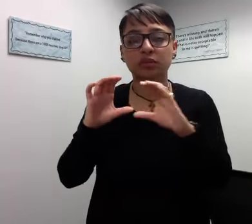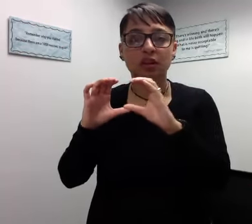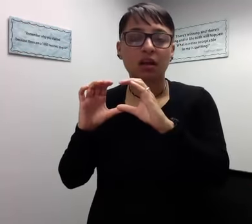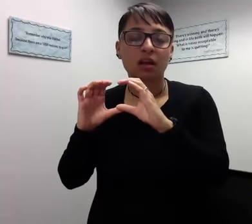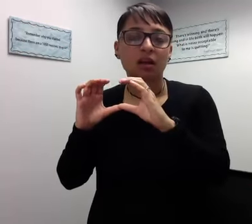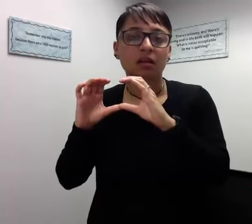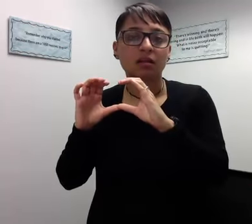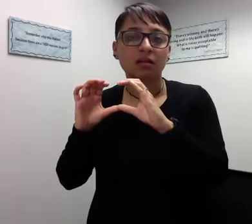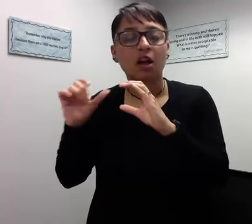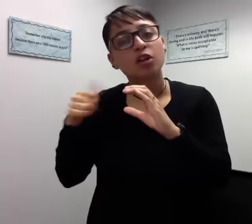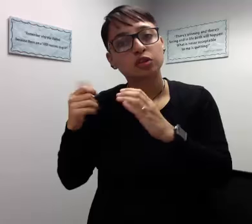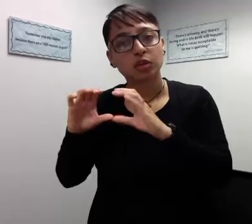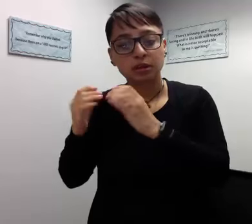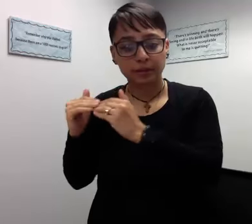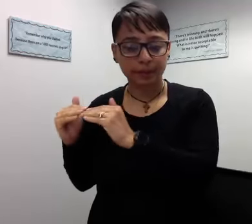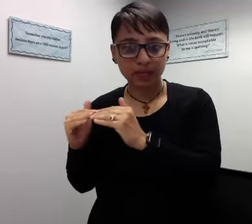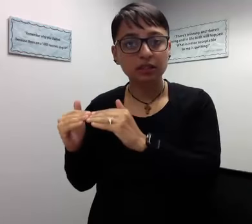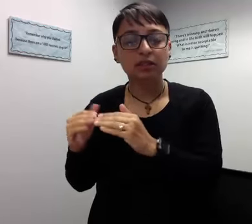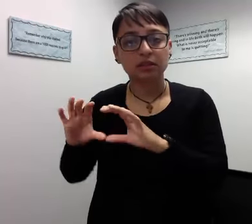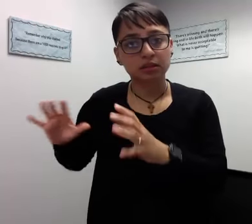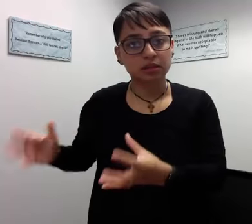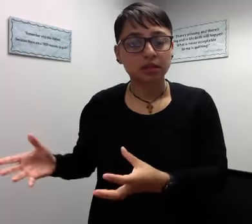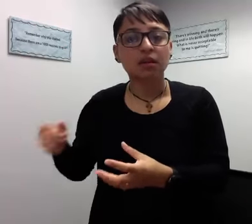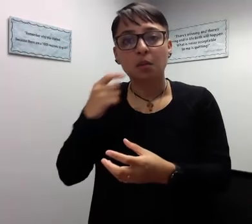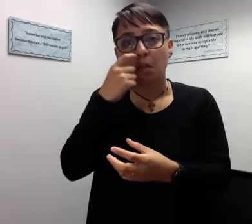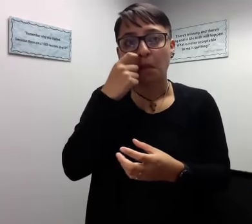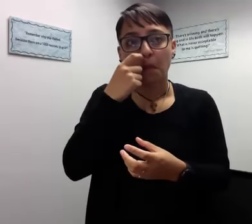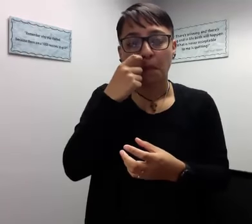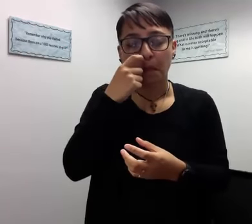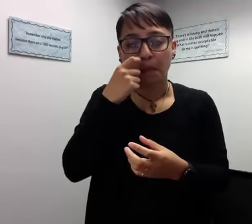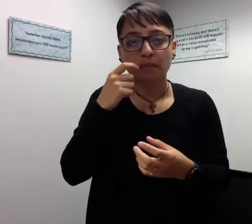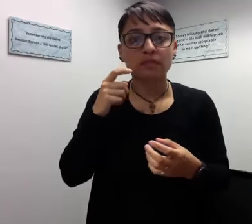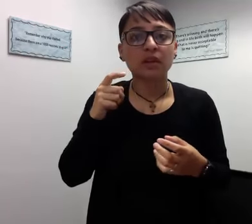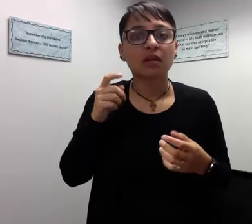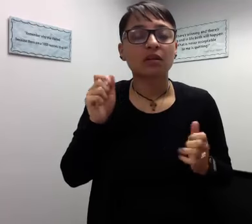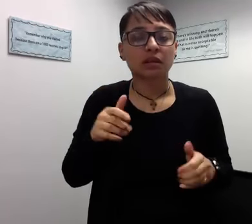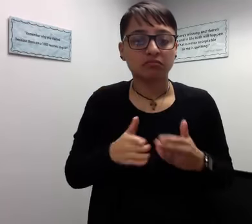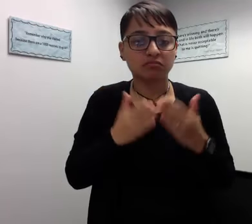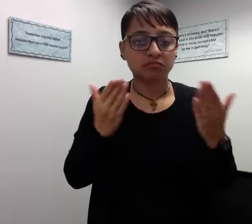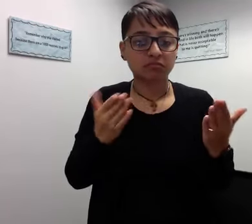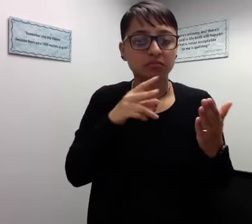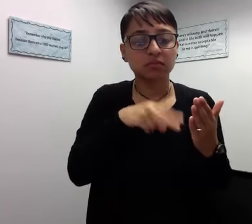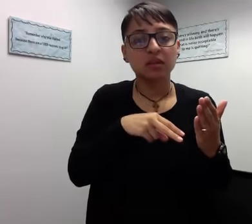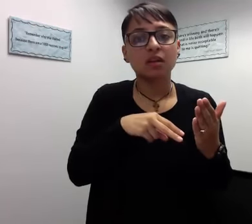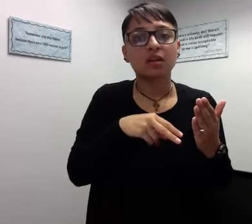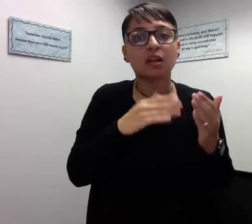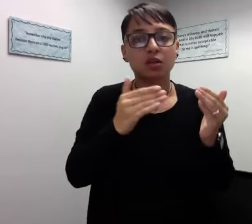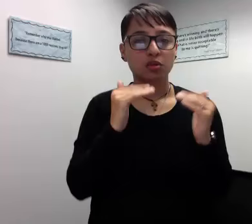information but in a lower reading level, and that's a modification to what he's learning. If